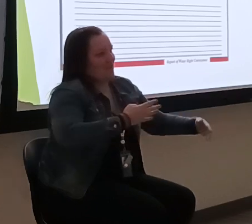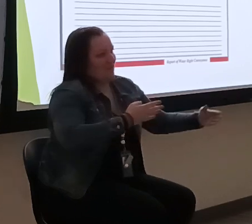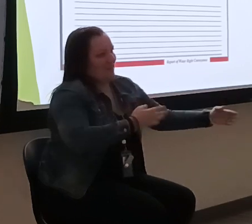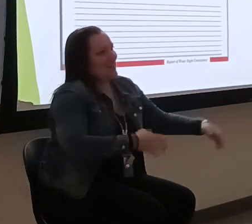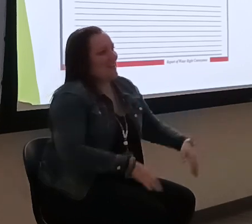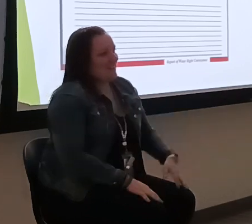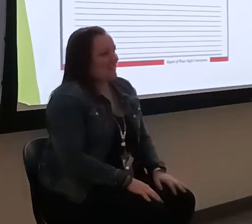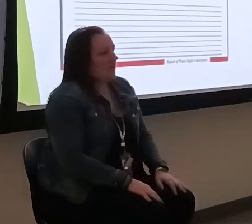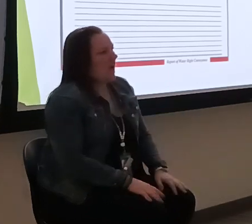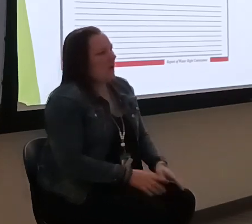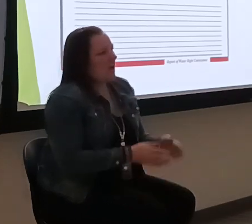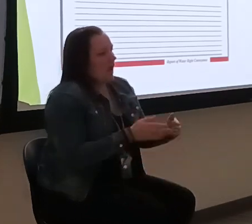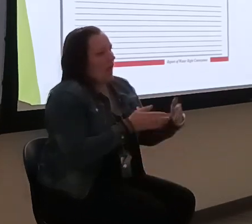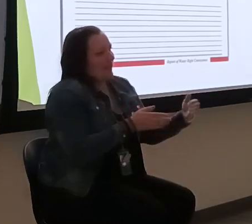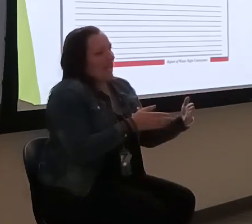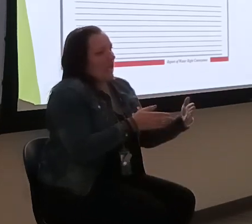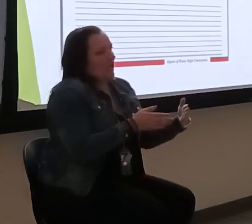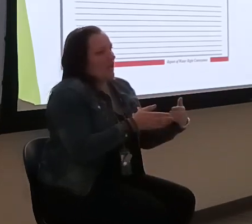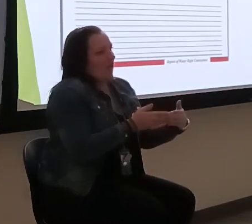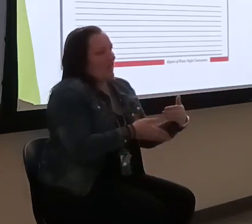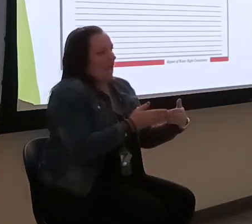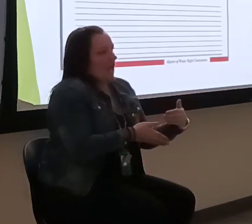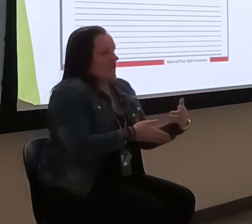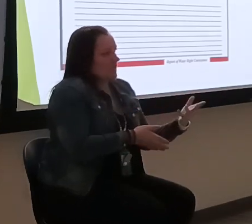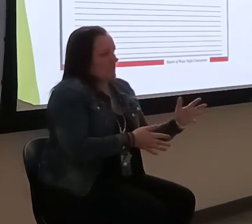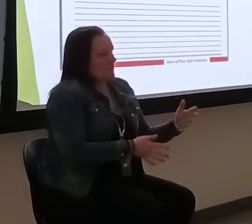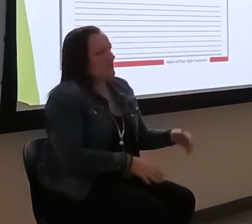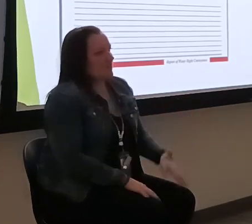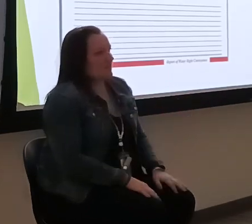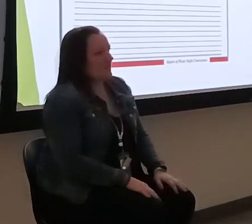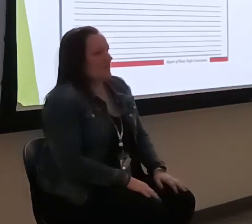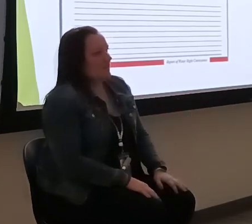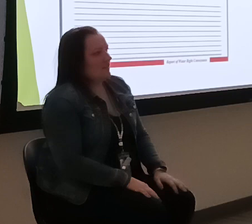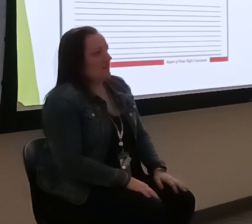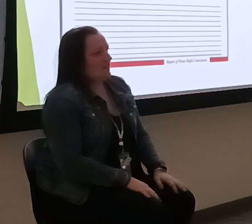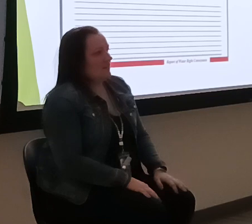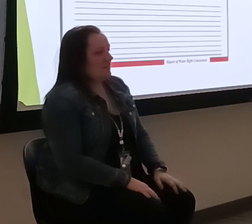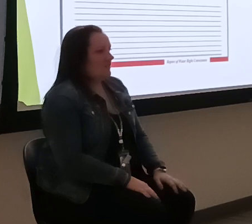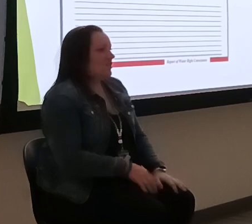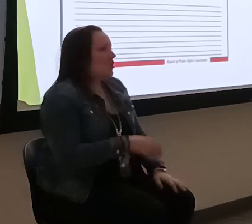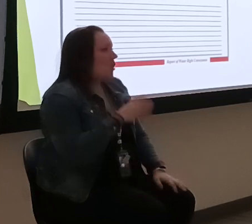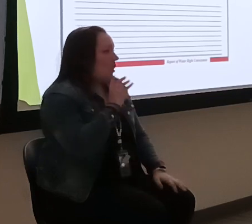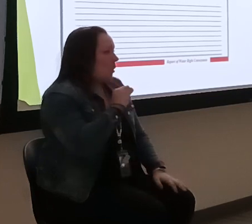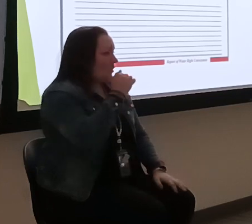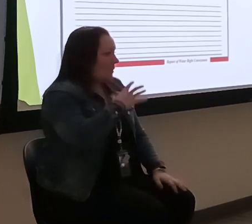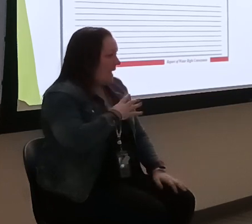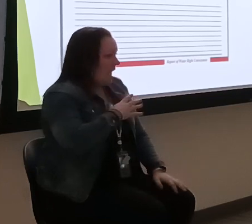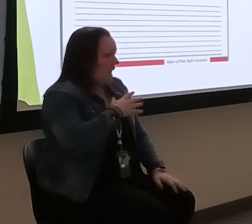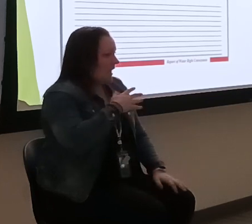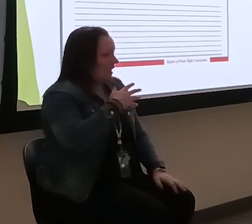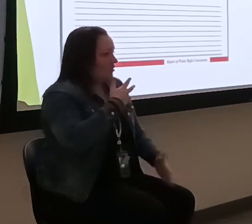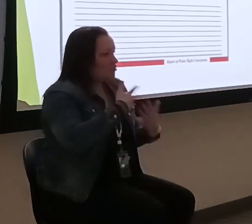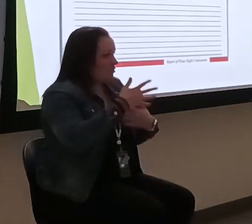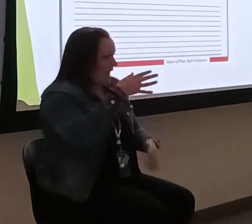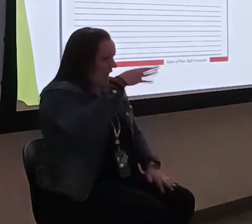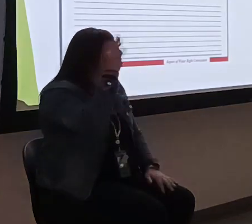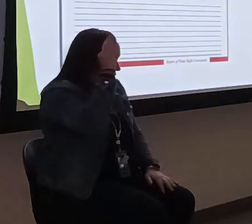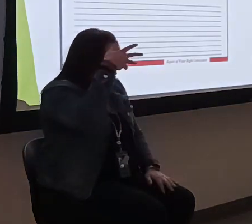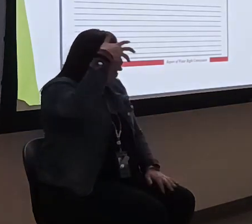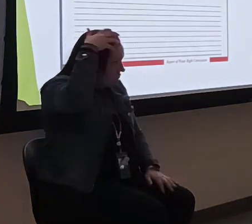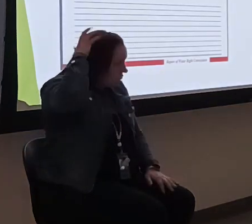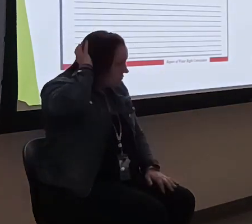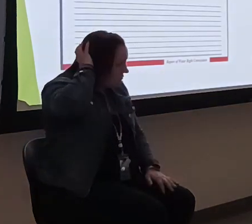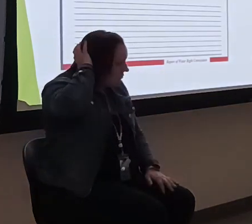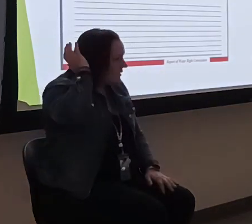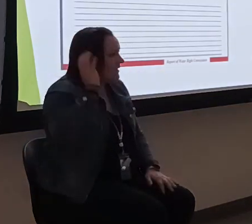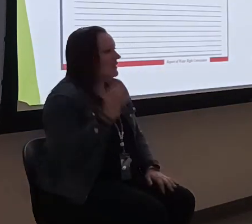more than 0.1. If you had a 0.1 owner that you're updating for, you might be using 100%. If the person had